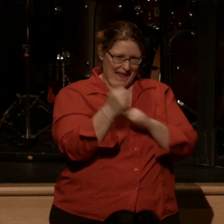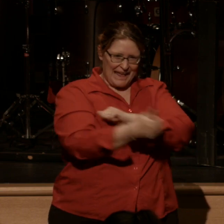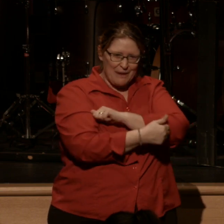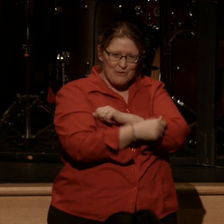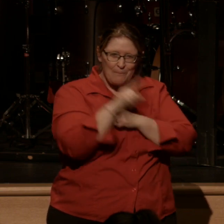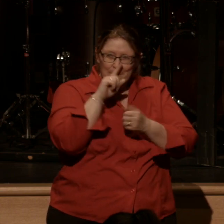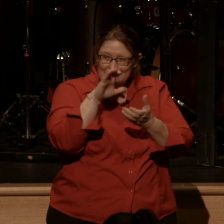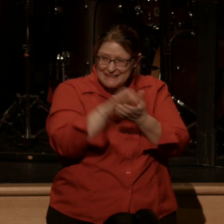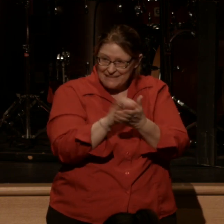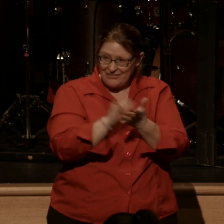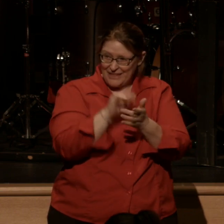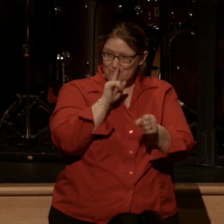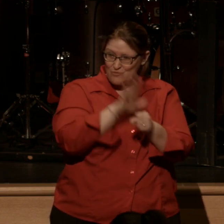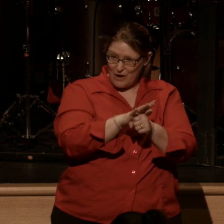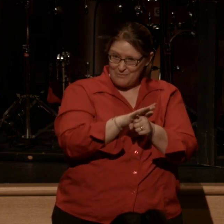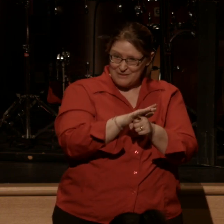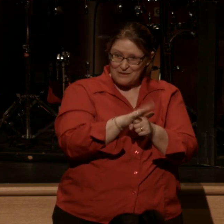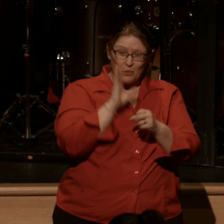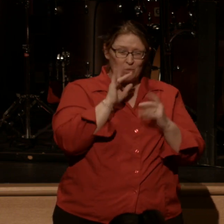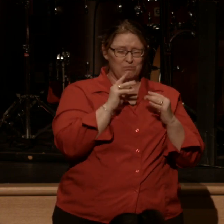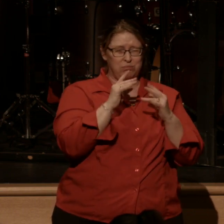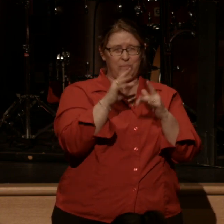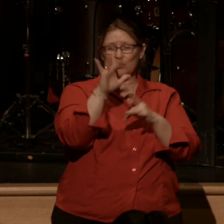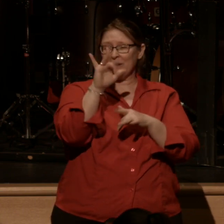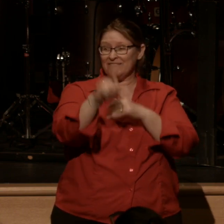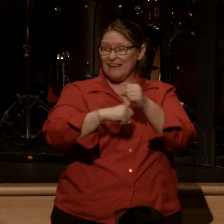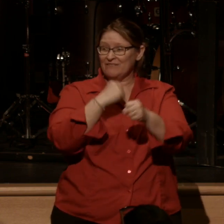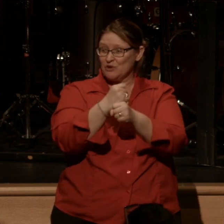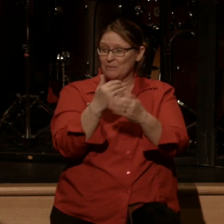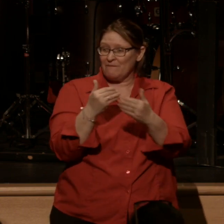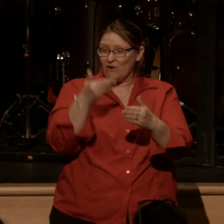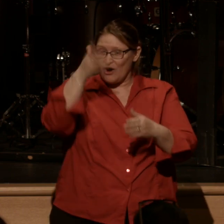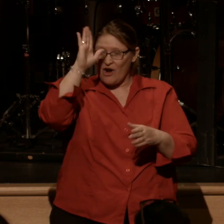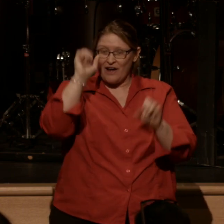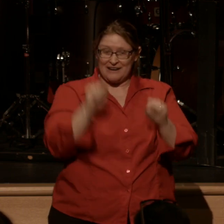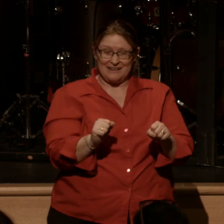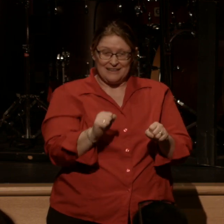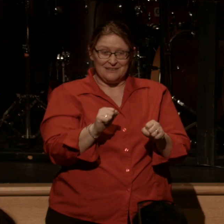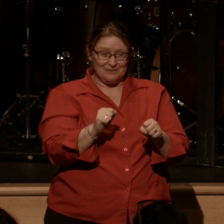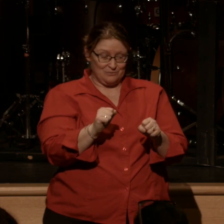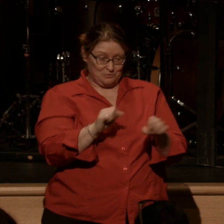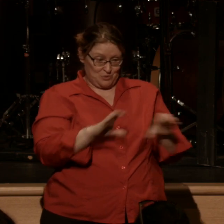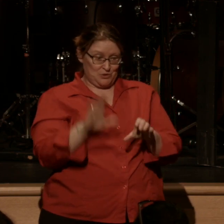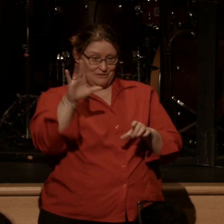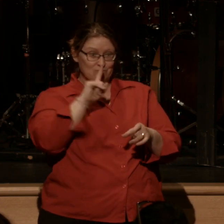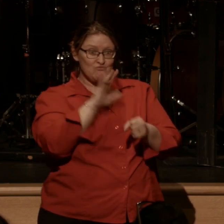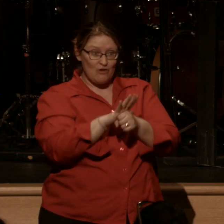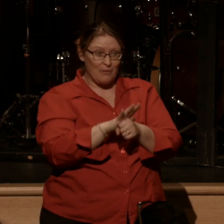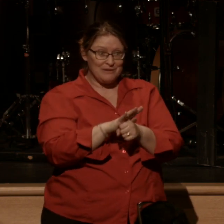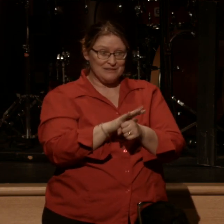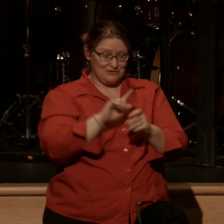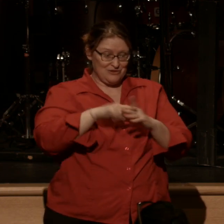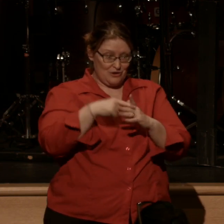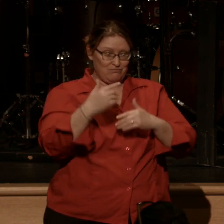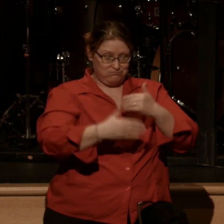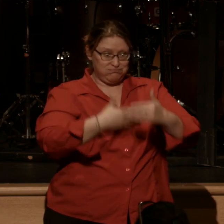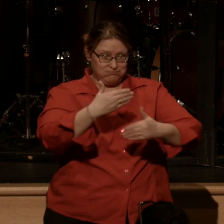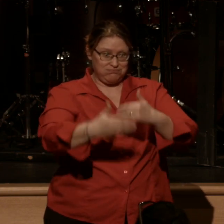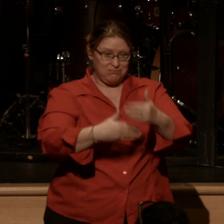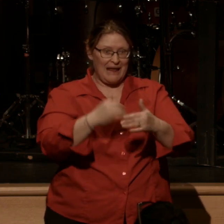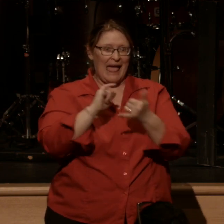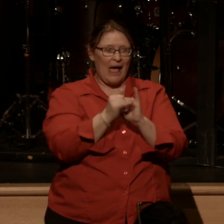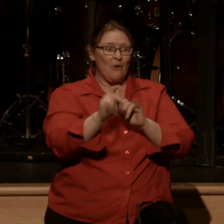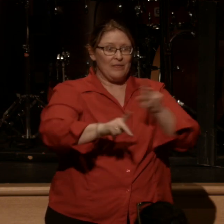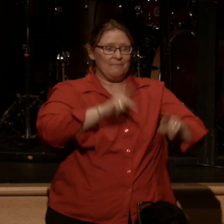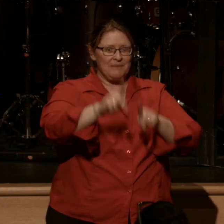in that promise. It would be another 25 years before God would fulfill this promise to begin to unfold how the